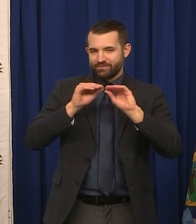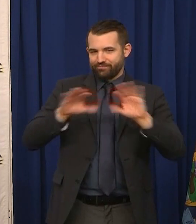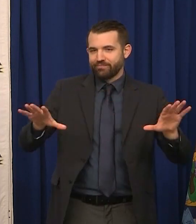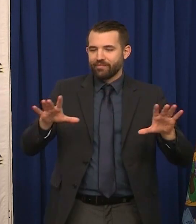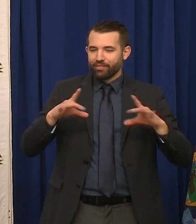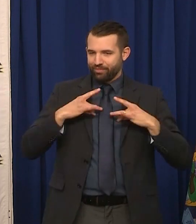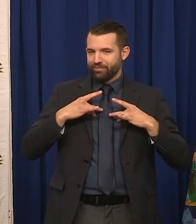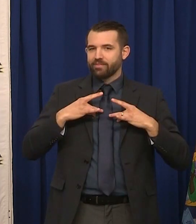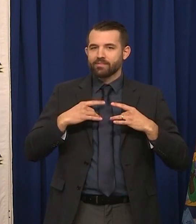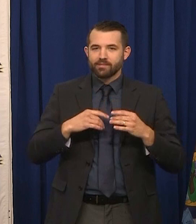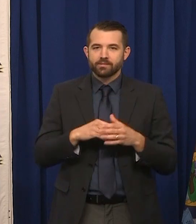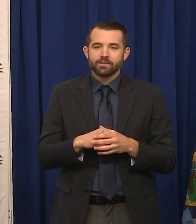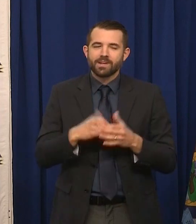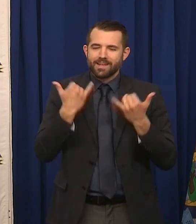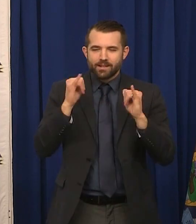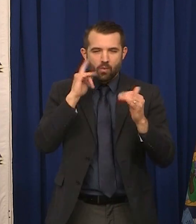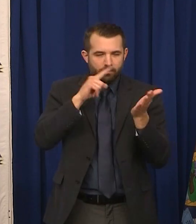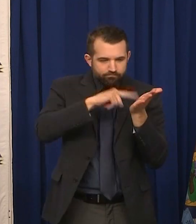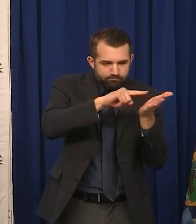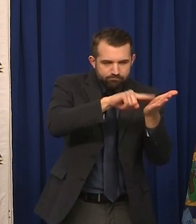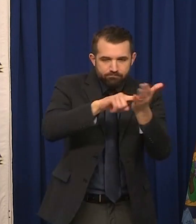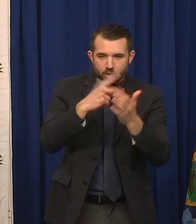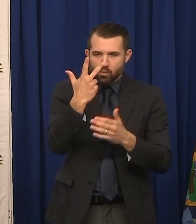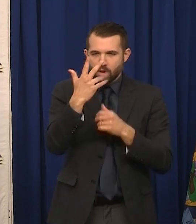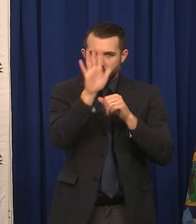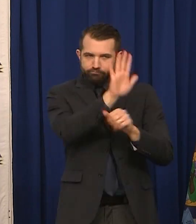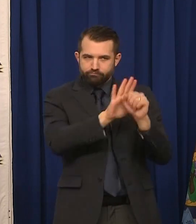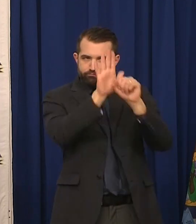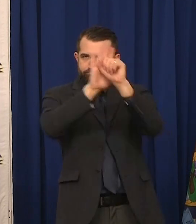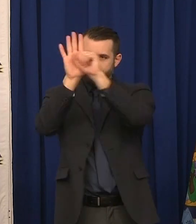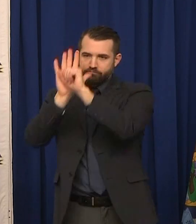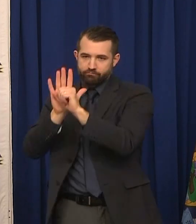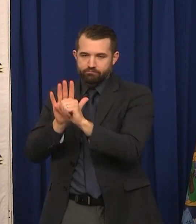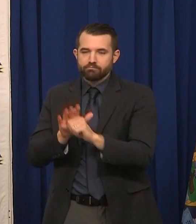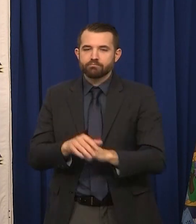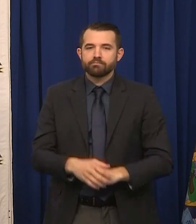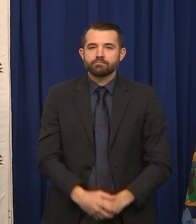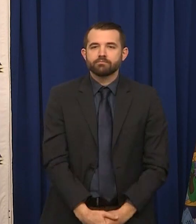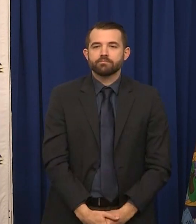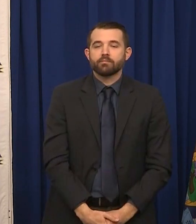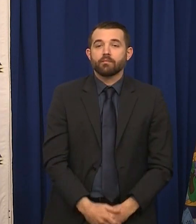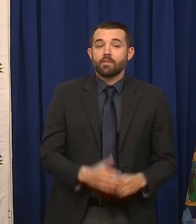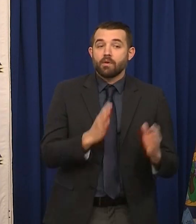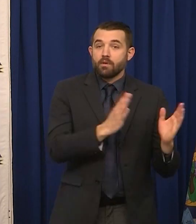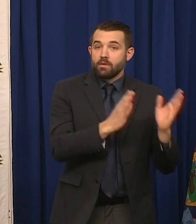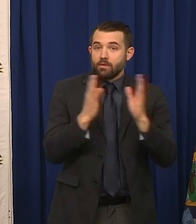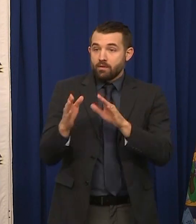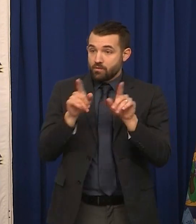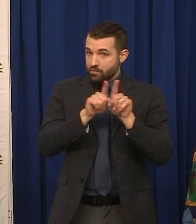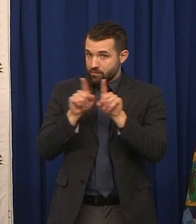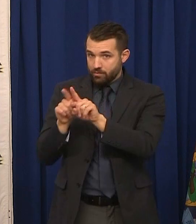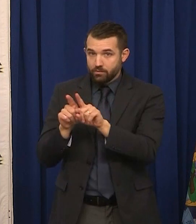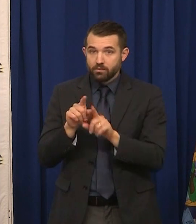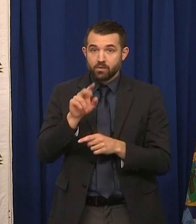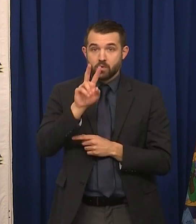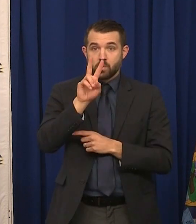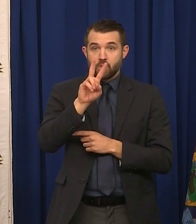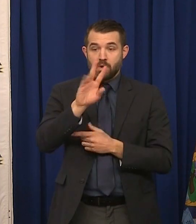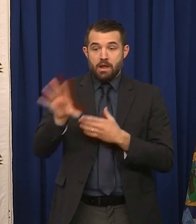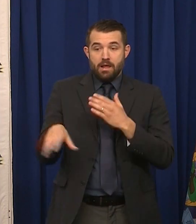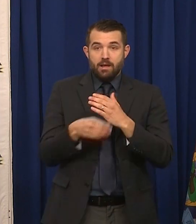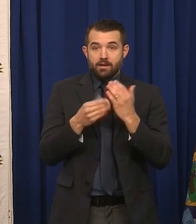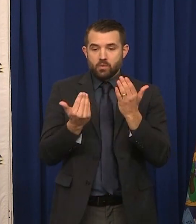I can also report that there have been 2 additional pediatric patients who have tested positive for